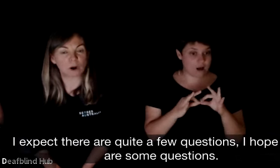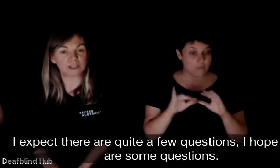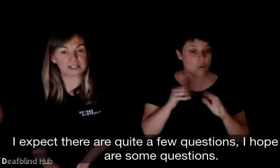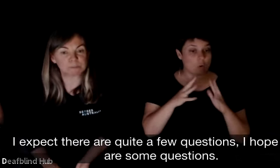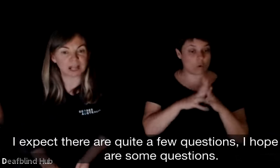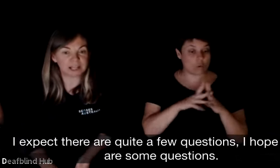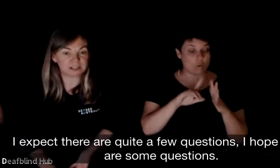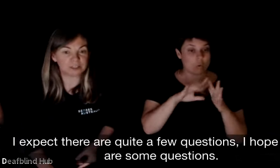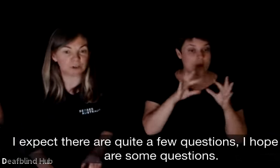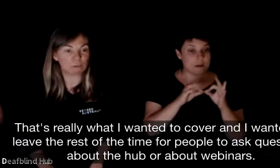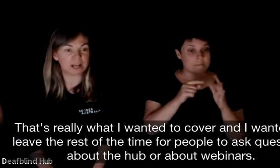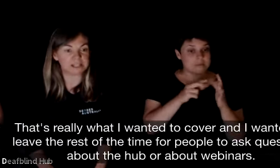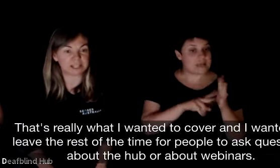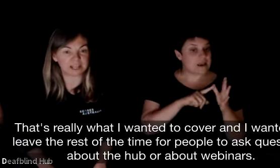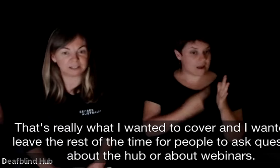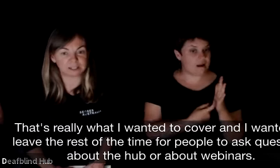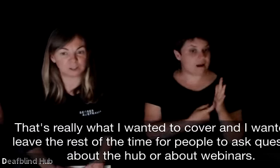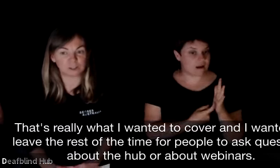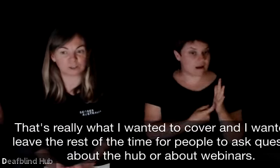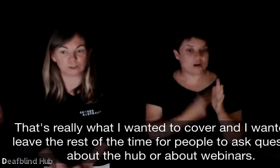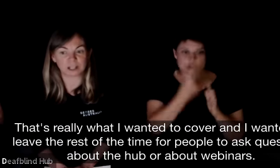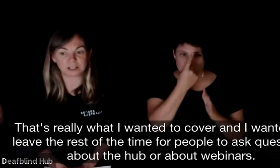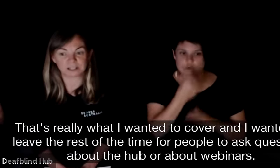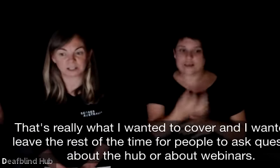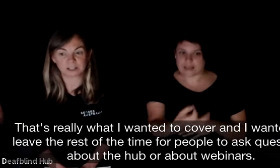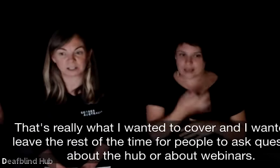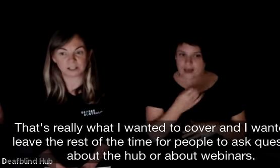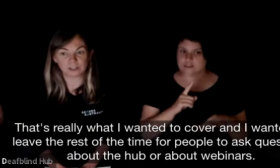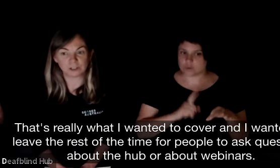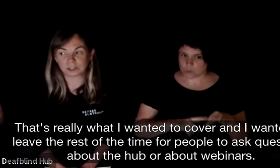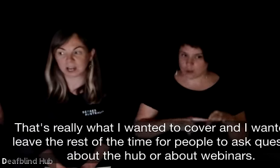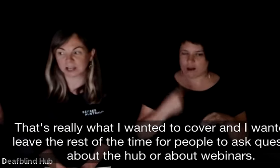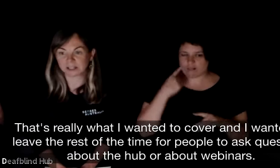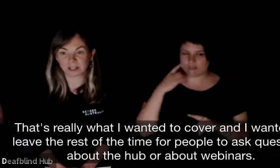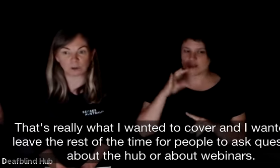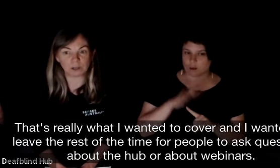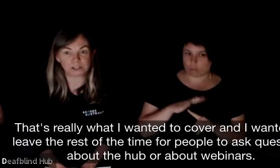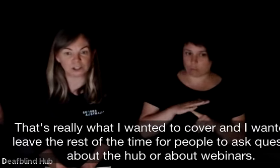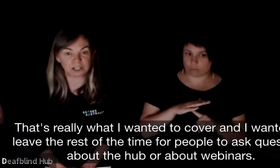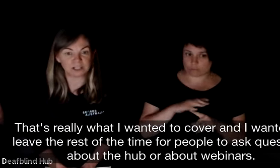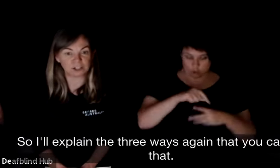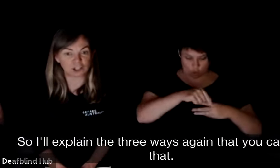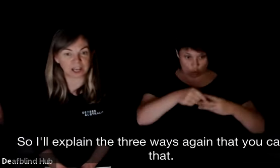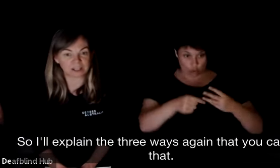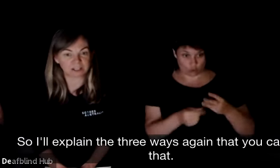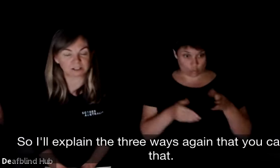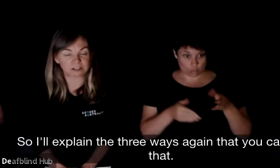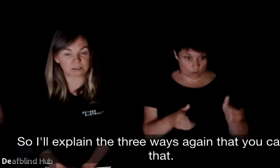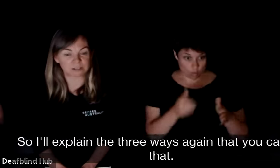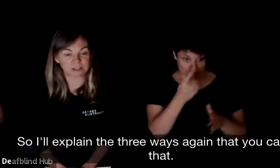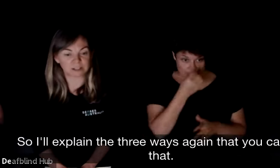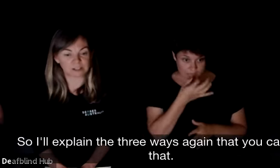So I'll explain the 3 ways again that you can do that. You can ask a question in the